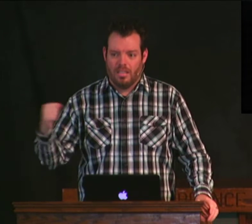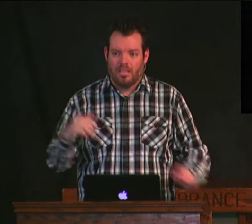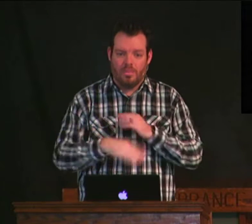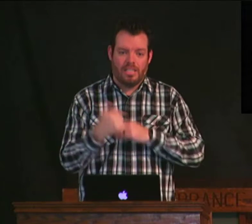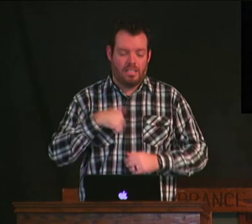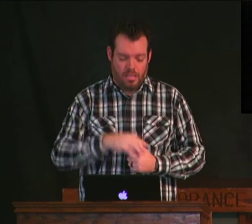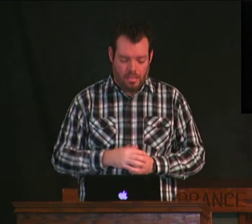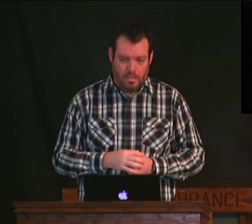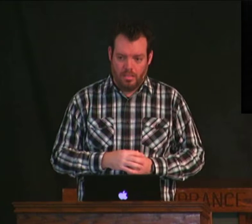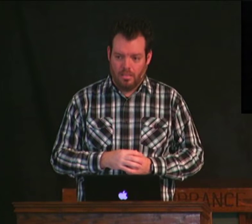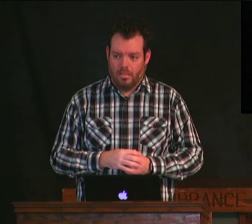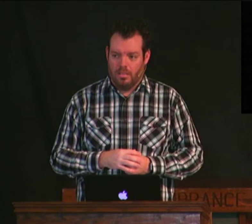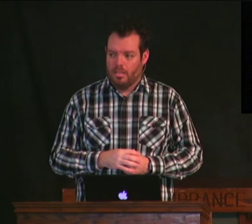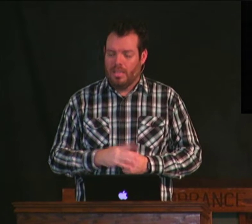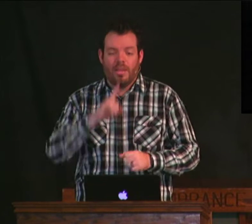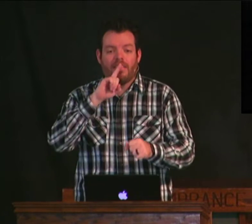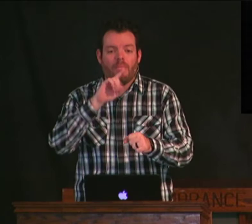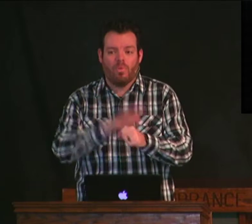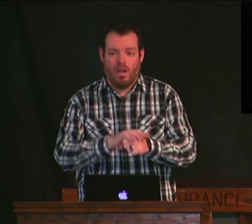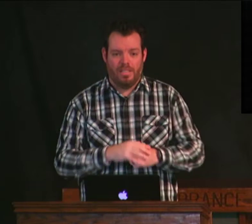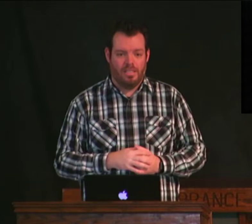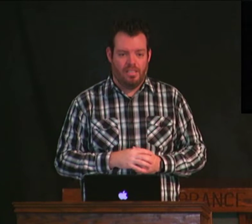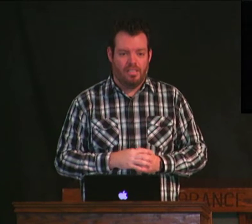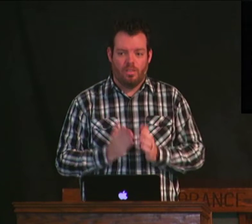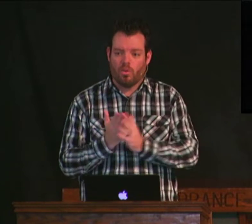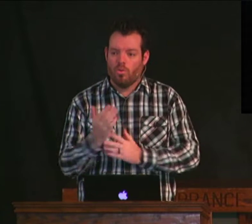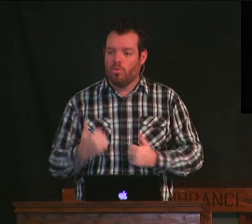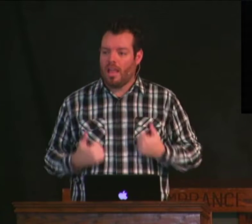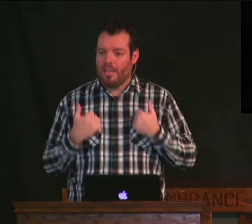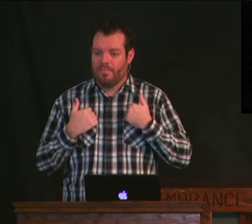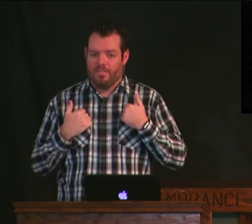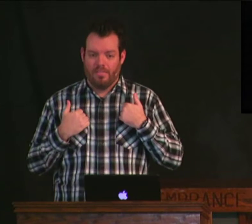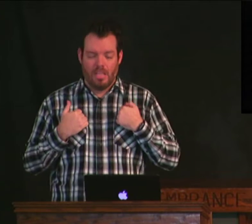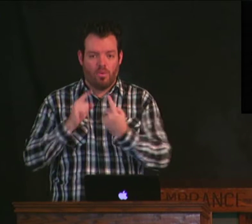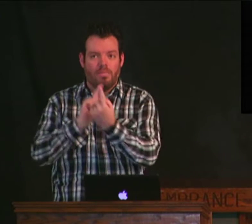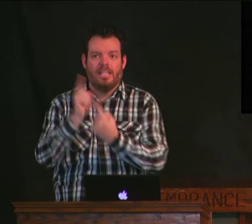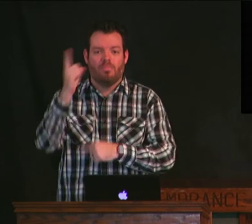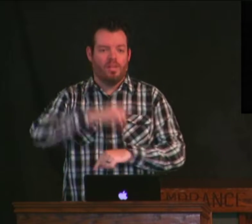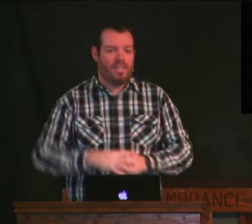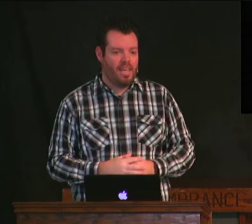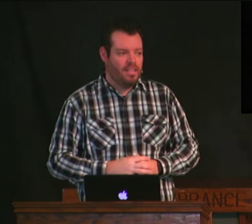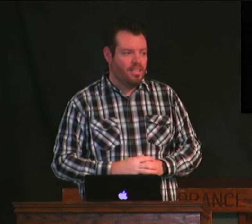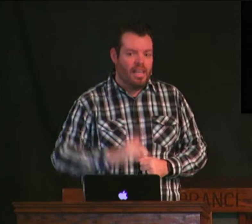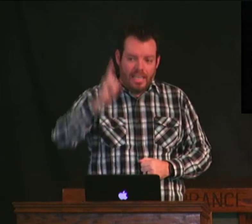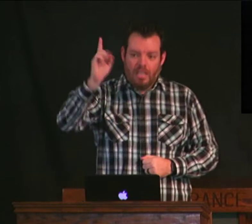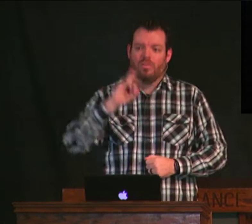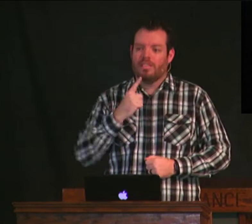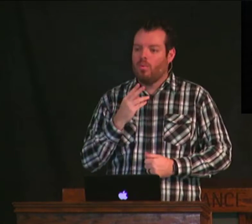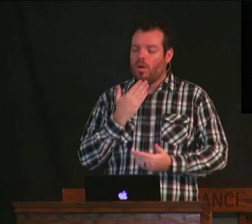He protects us. And we have that promise as we go through life. And we'll meet him one day. And he will say, well